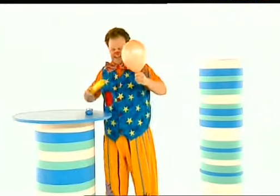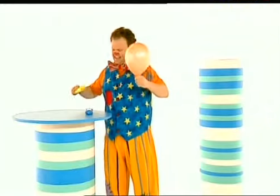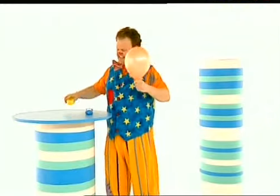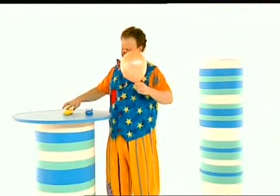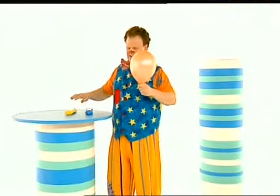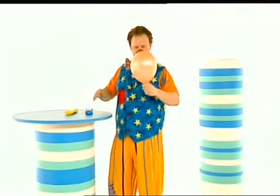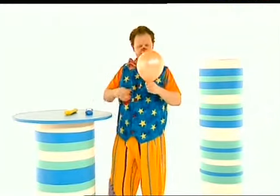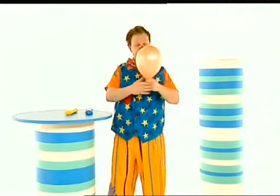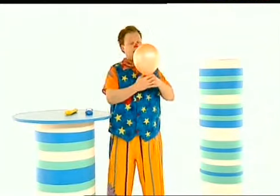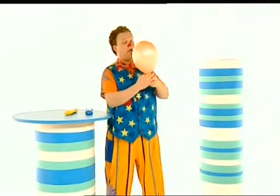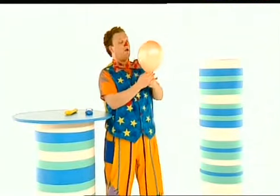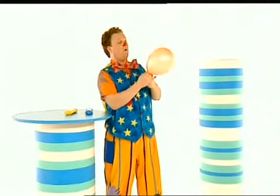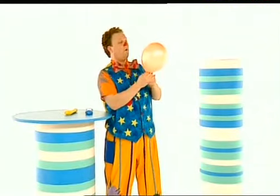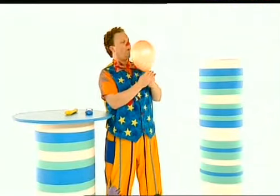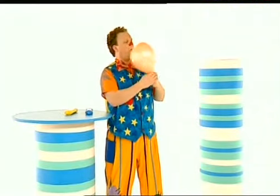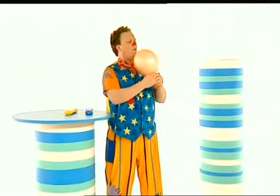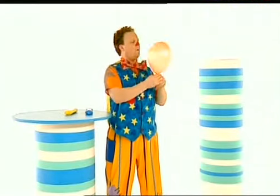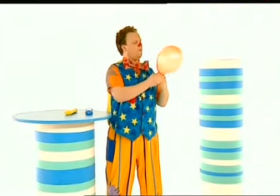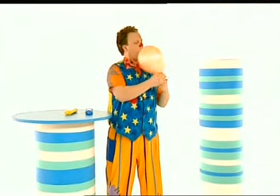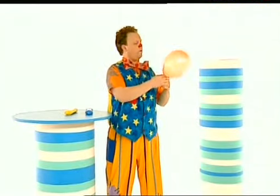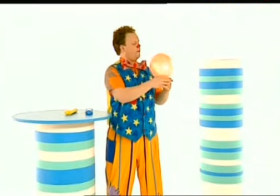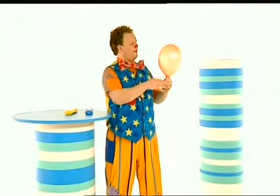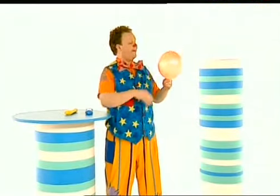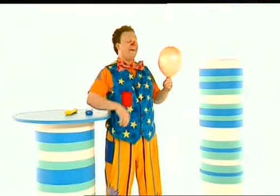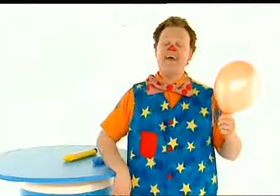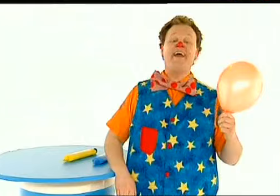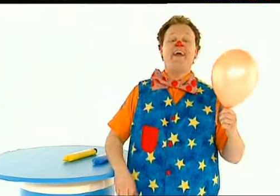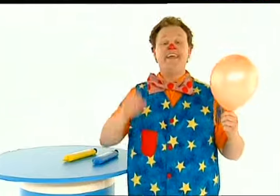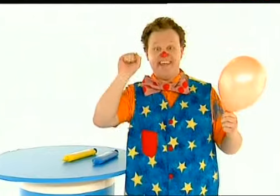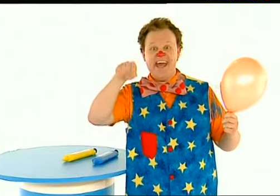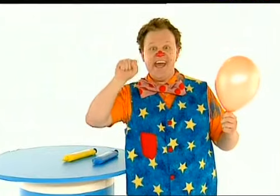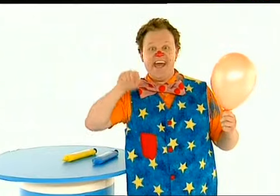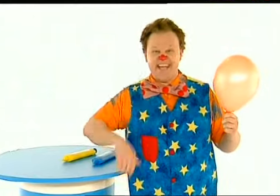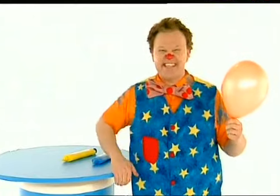Are you going to wrap the balloon up in pretty paper, Mr. Tumble? Yes!